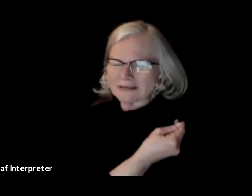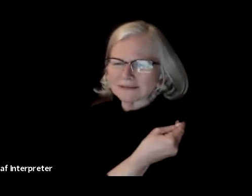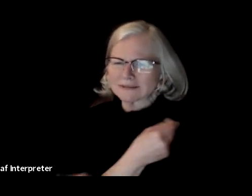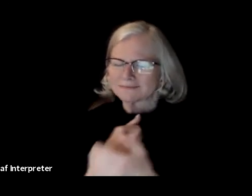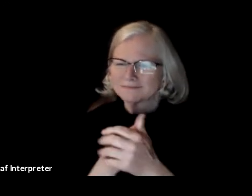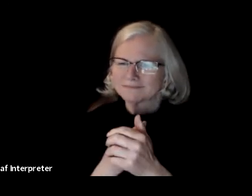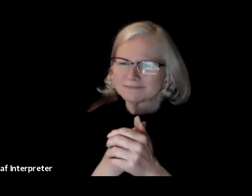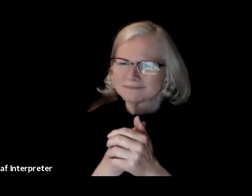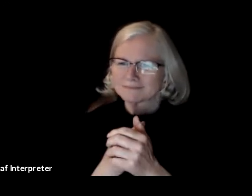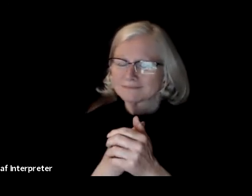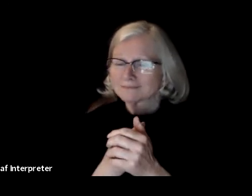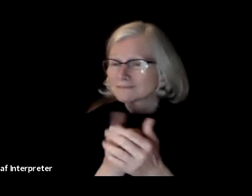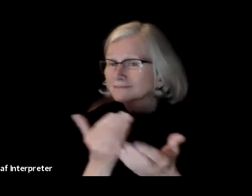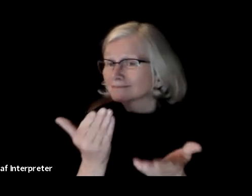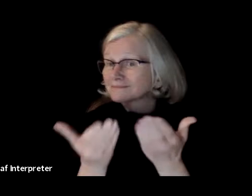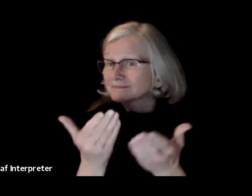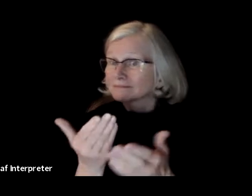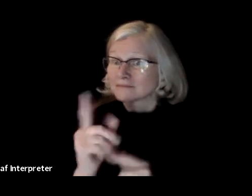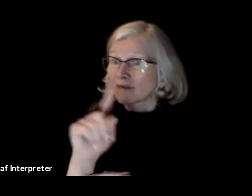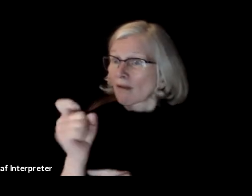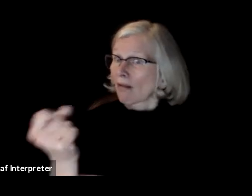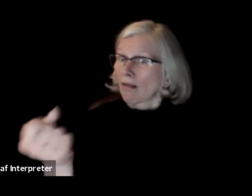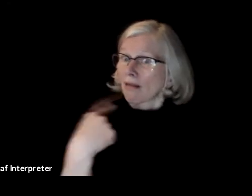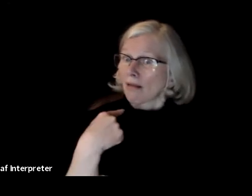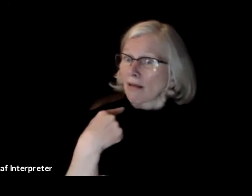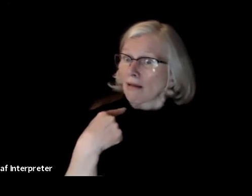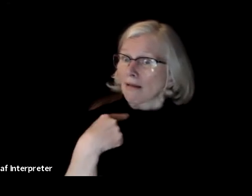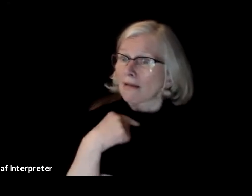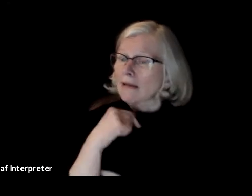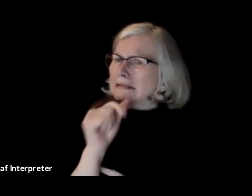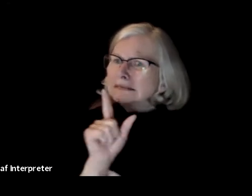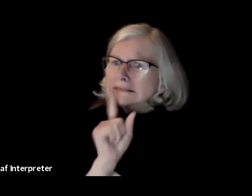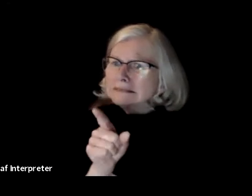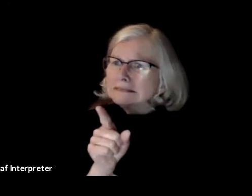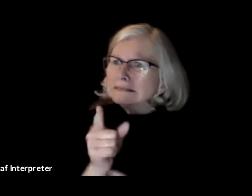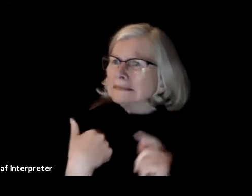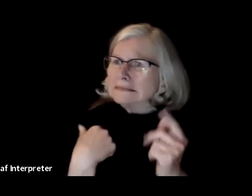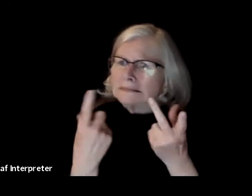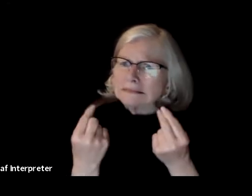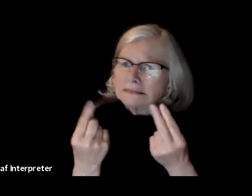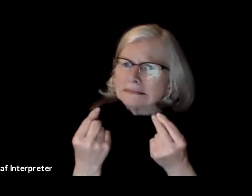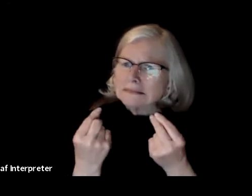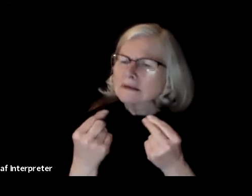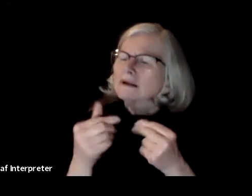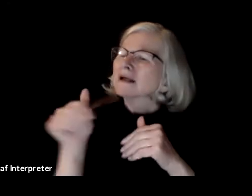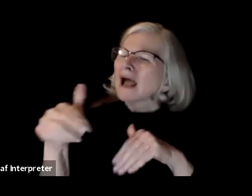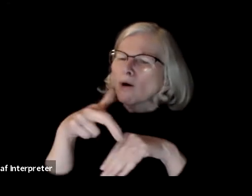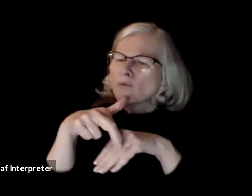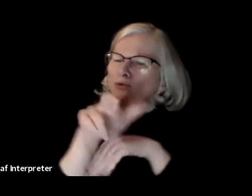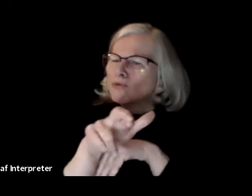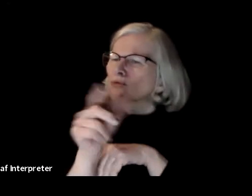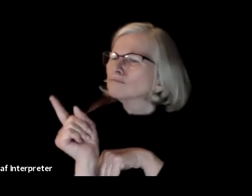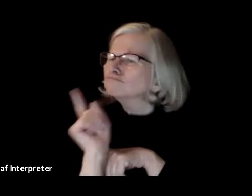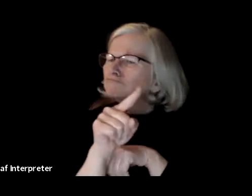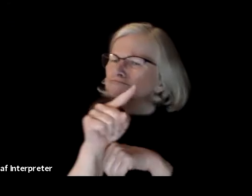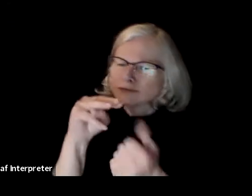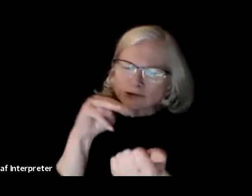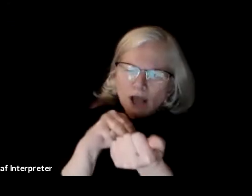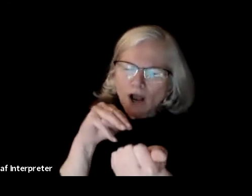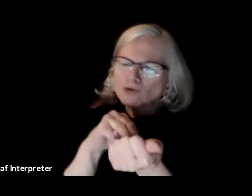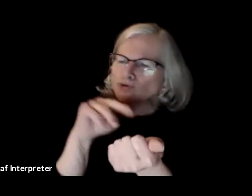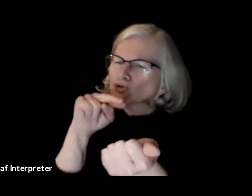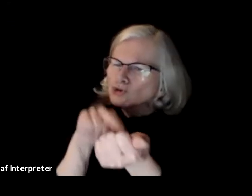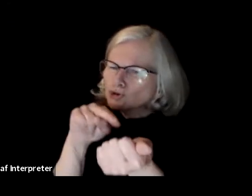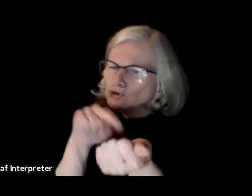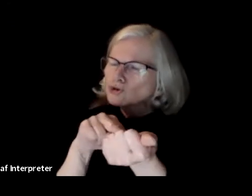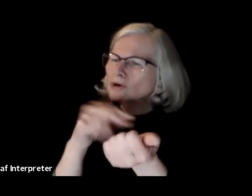answer to individuals' personal physicians so that they can discuss their concerns together. We